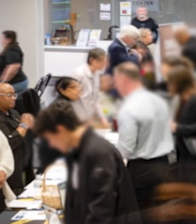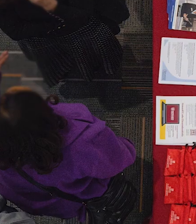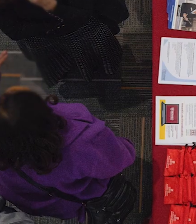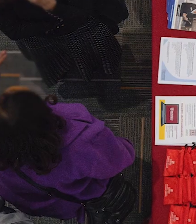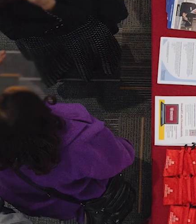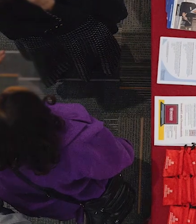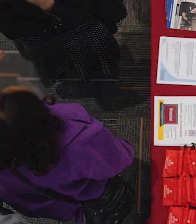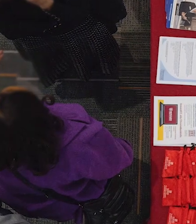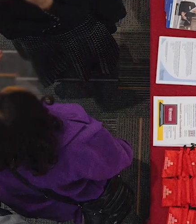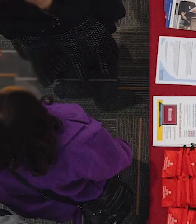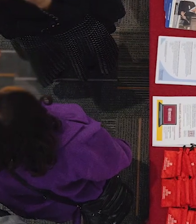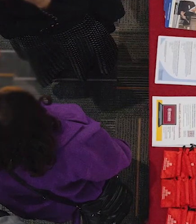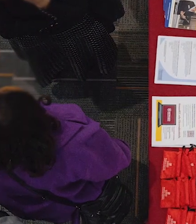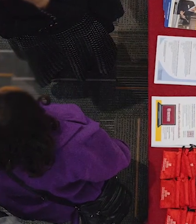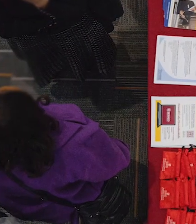600